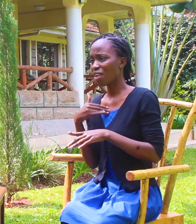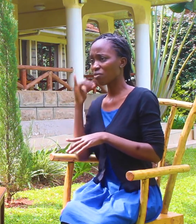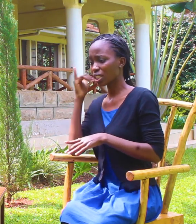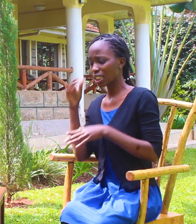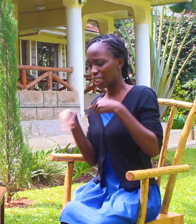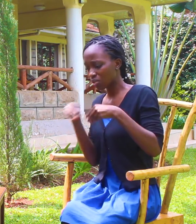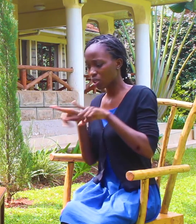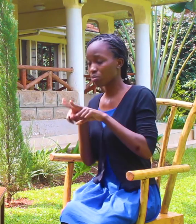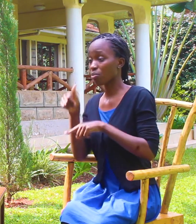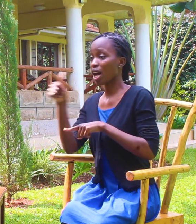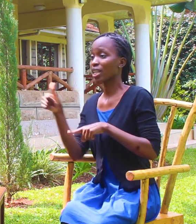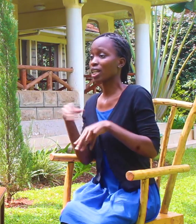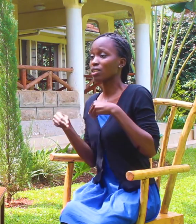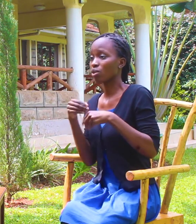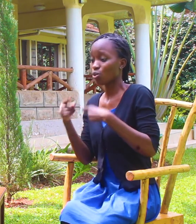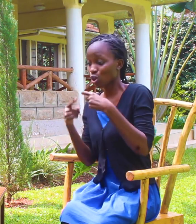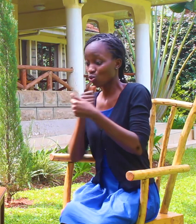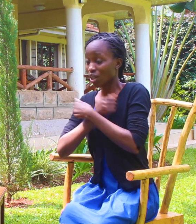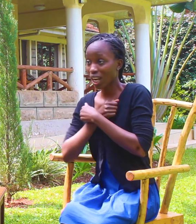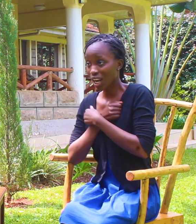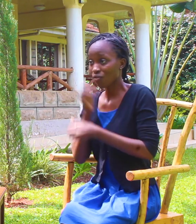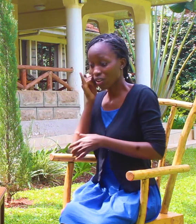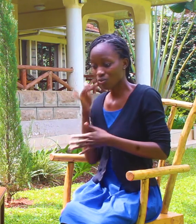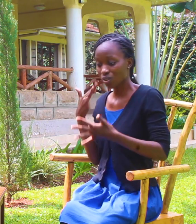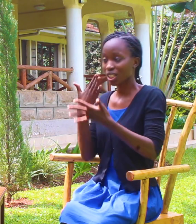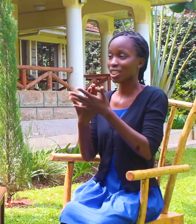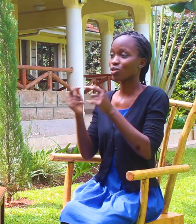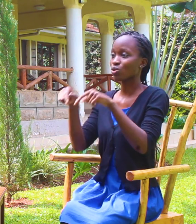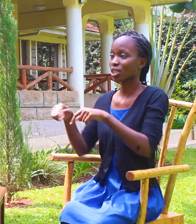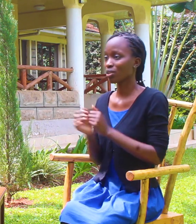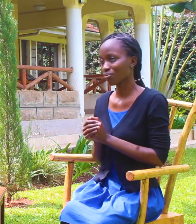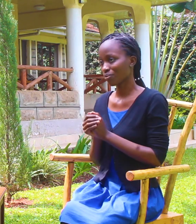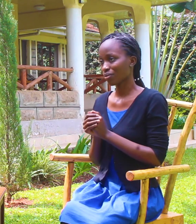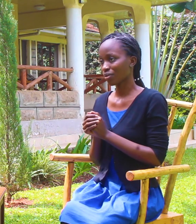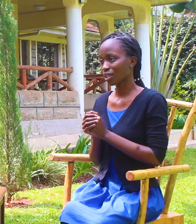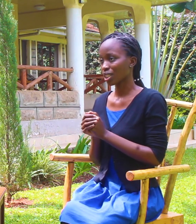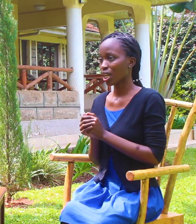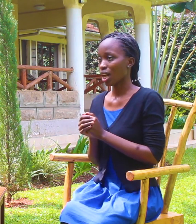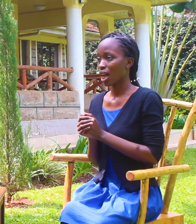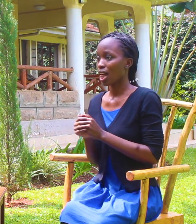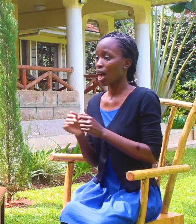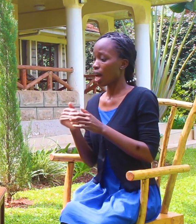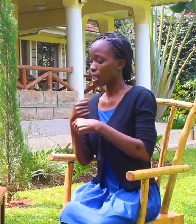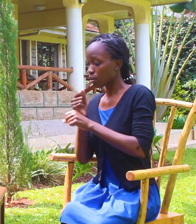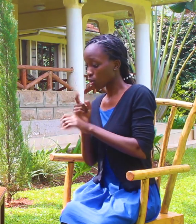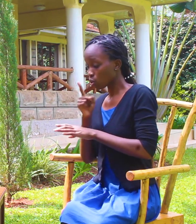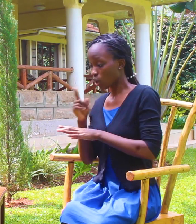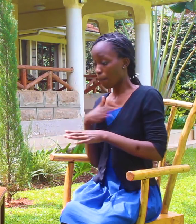I continued loving her, even now, to date. But I became her best friend. I used